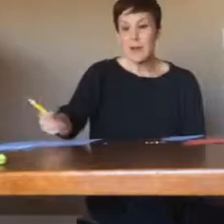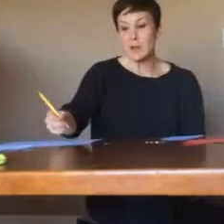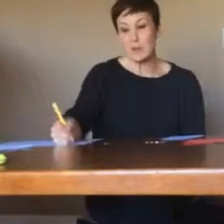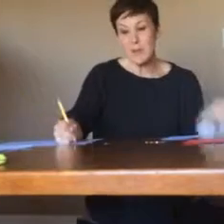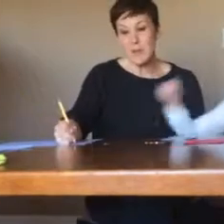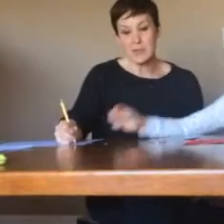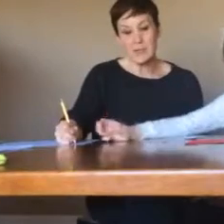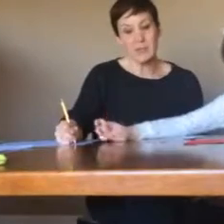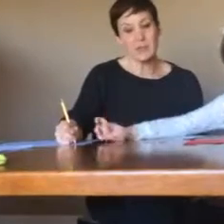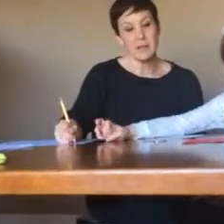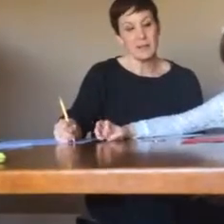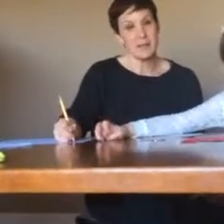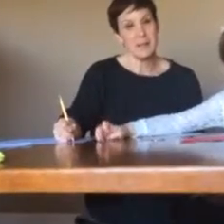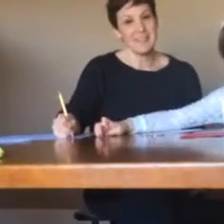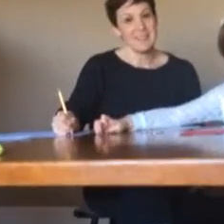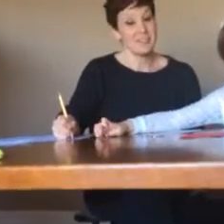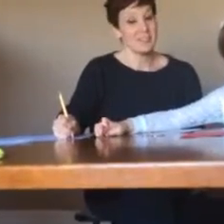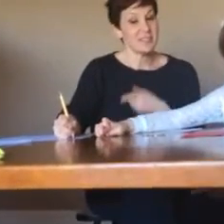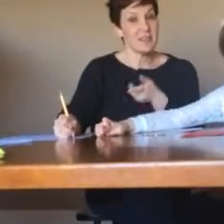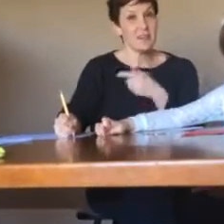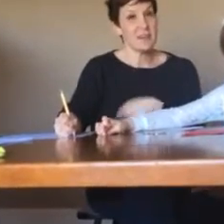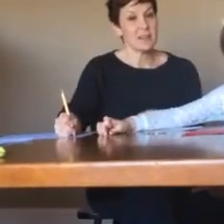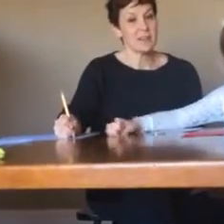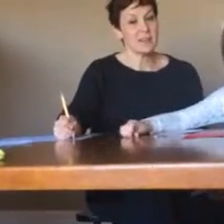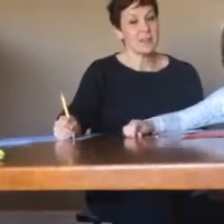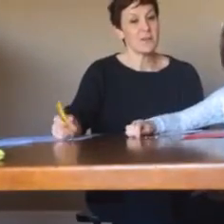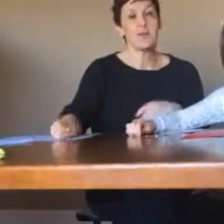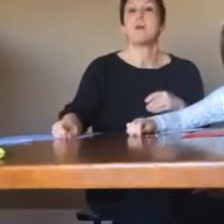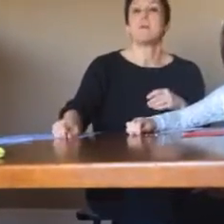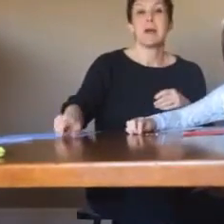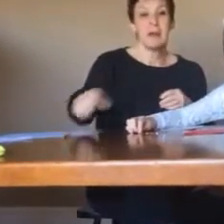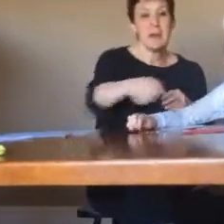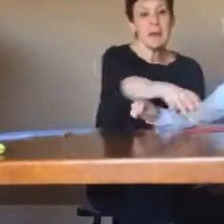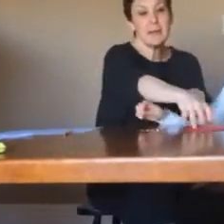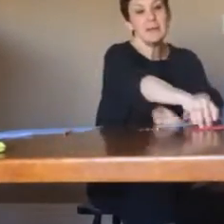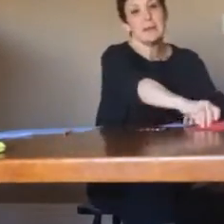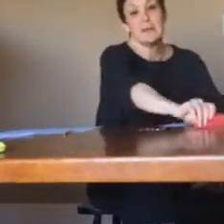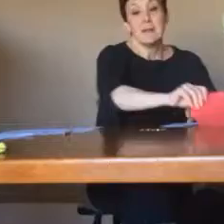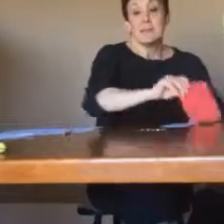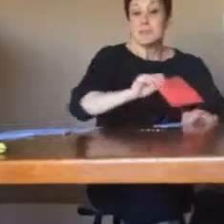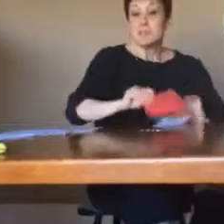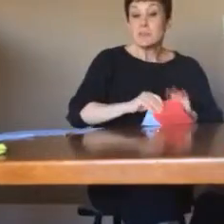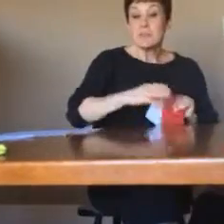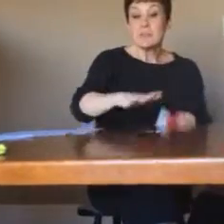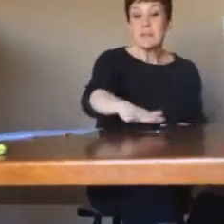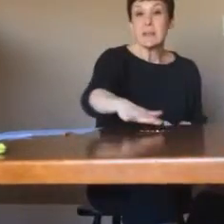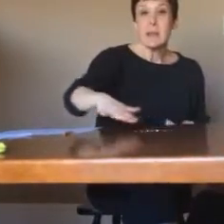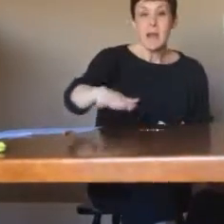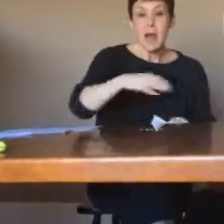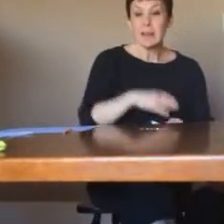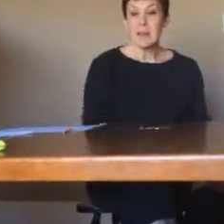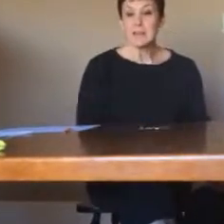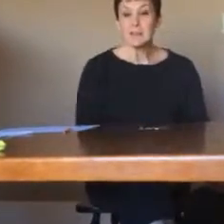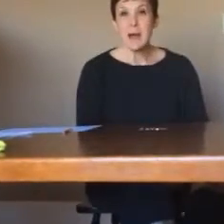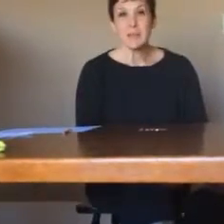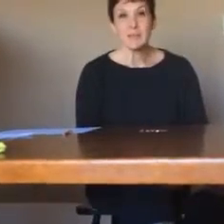Red, great matching. And she's already ready, look at her go. Penny on. So as you can see, Ella has matched